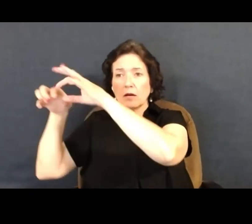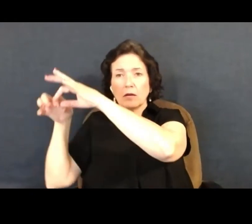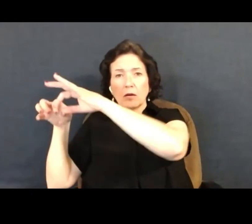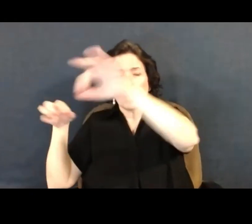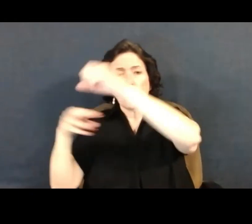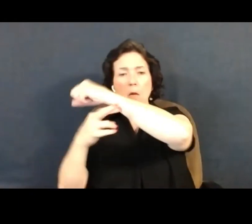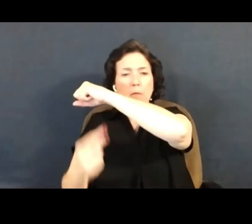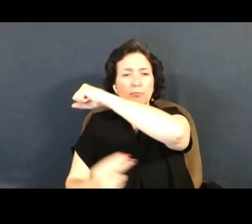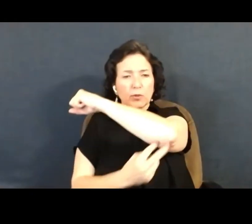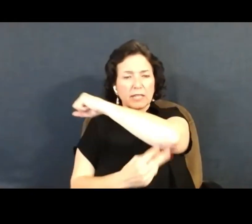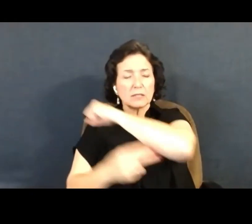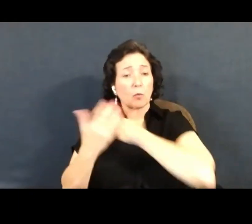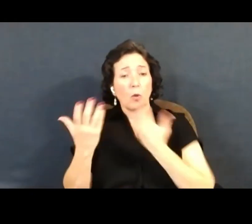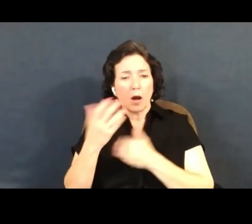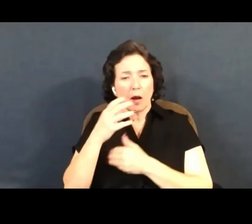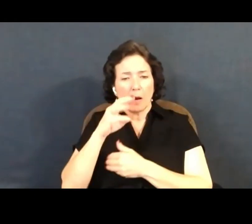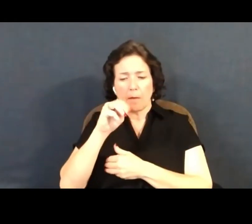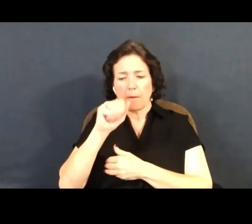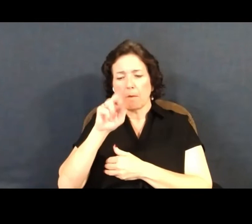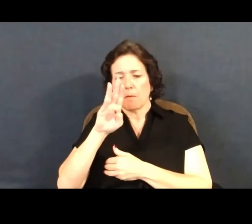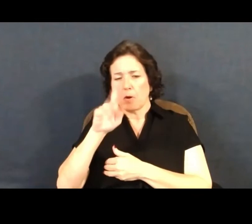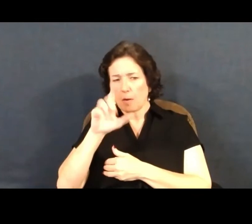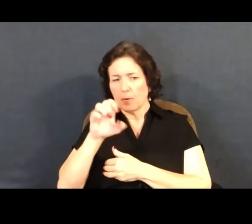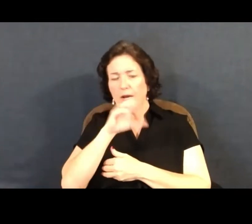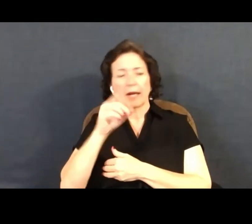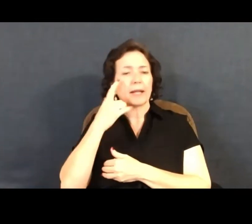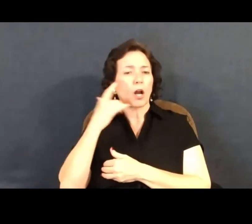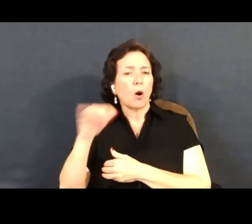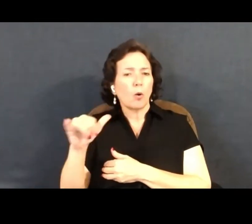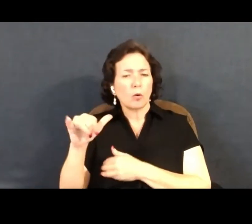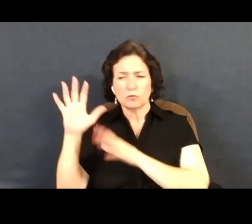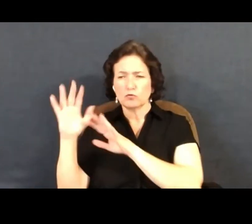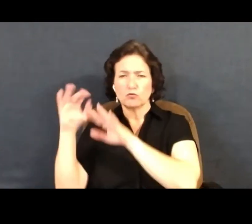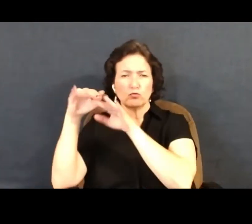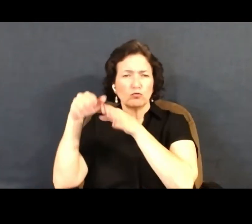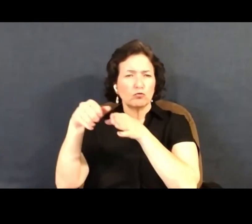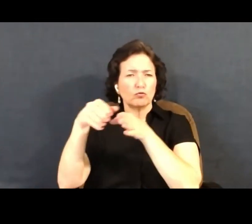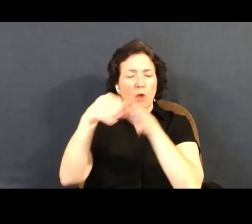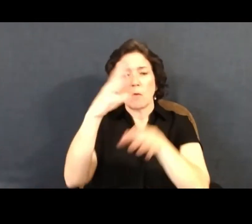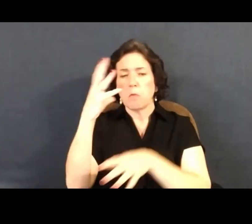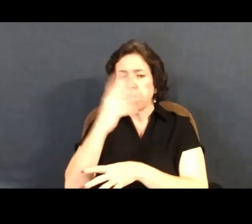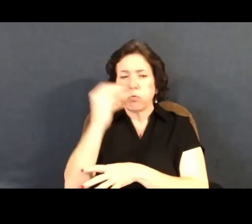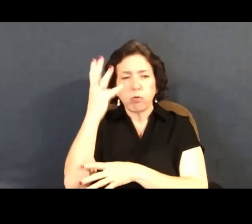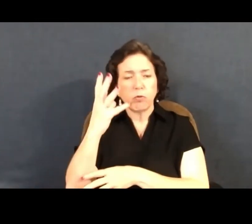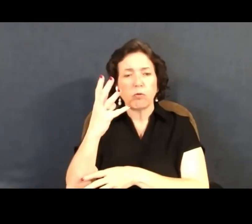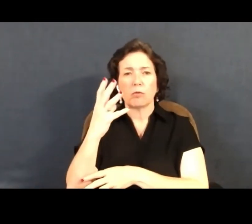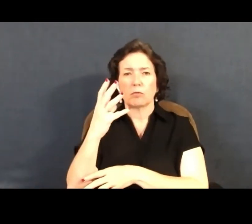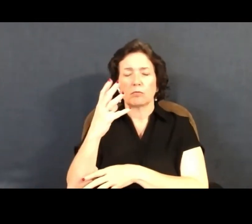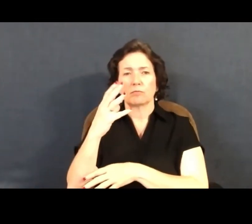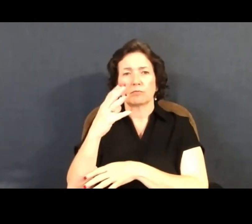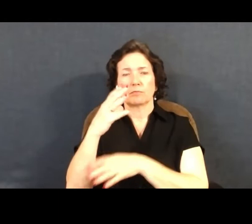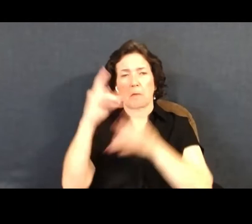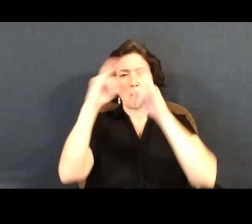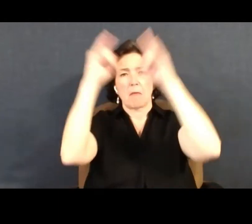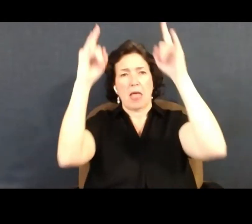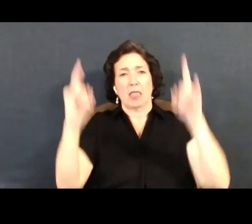of marble and gold. And on that island there was a beautiful, beautiful palace. And a